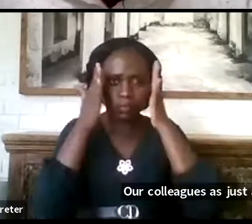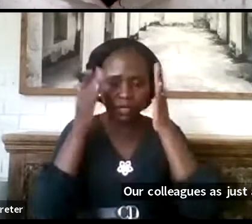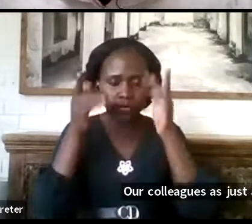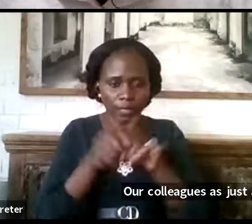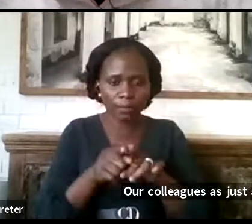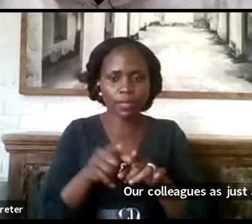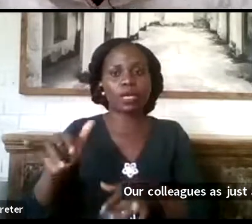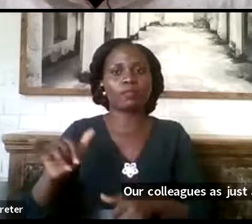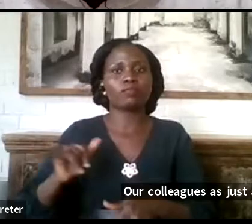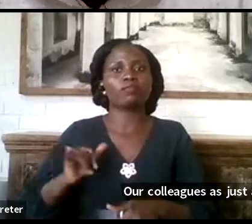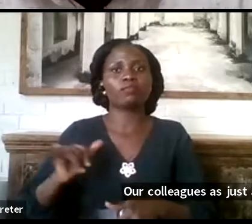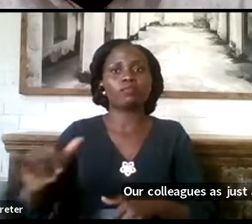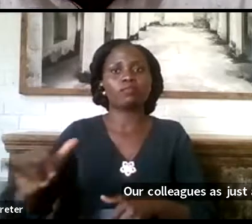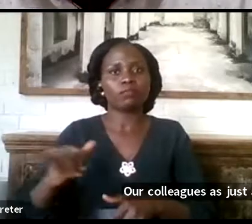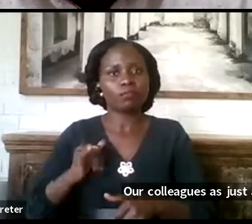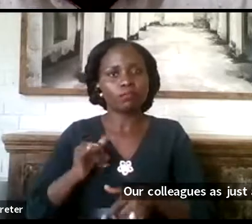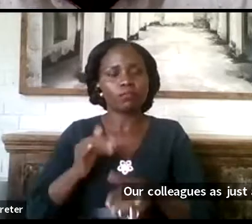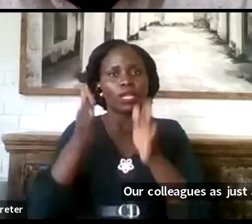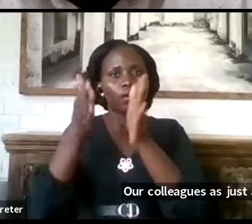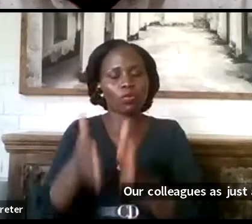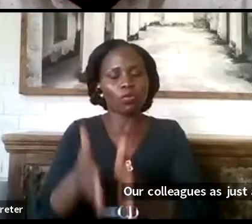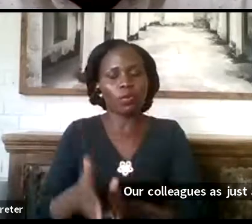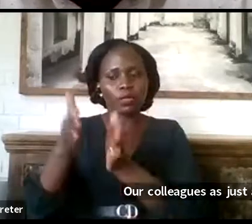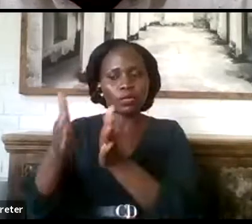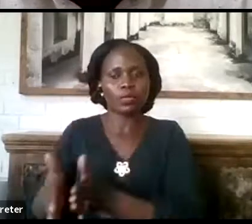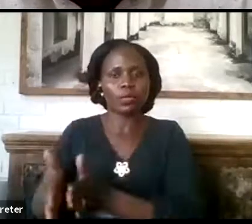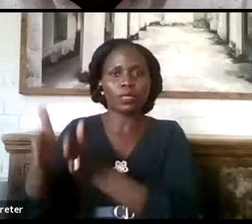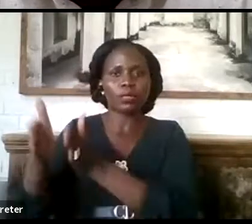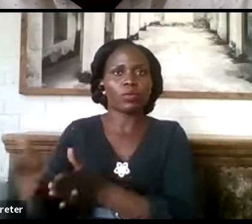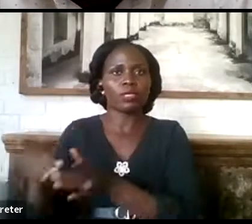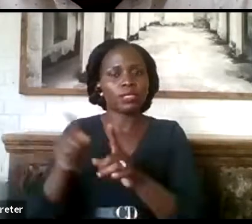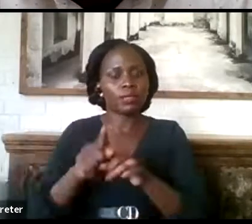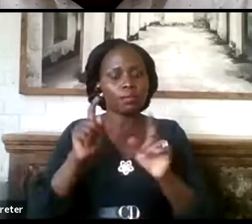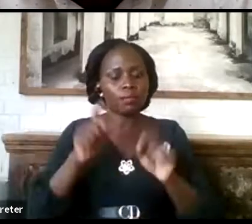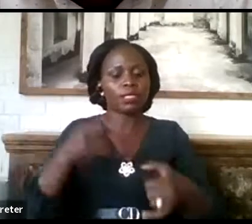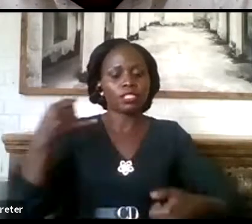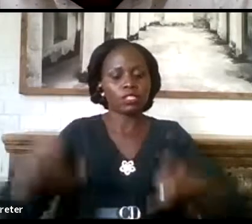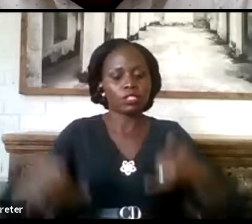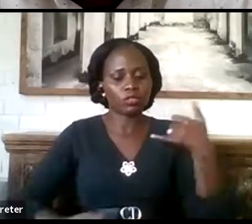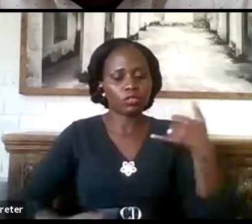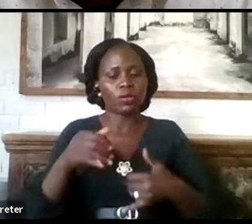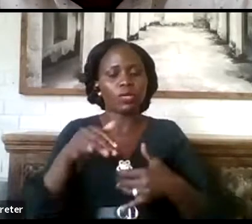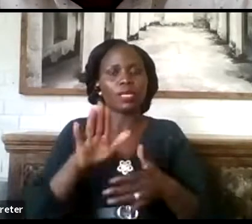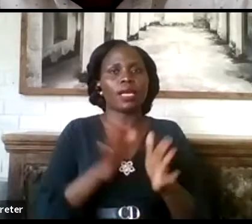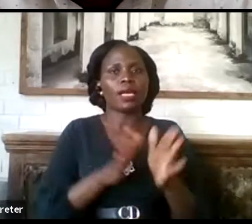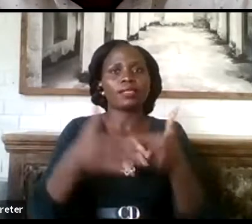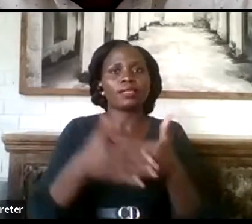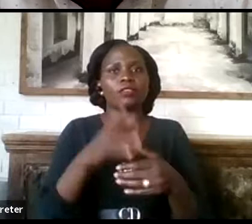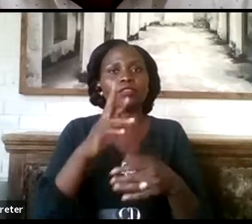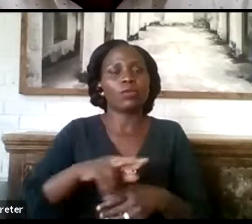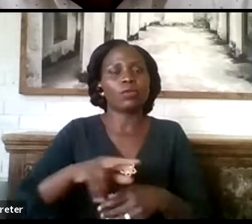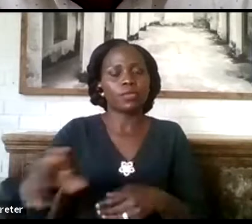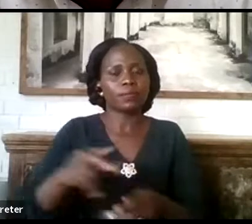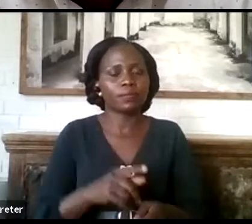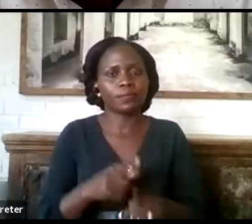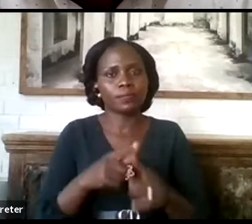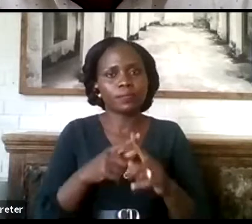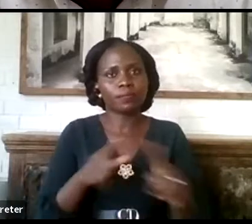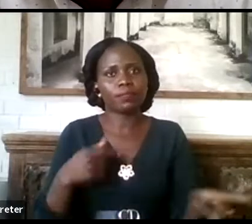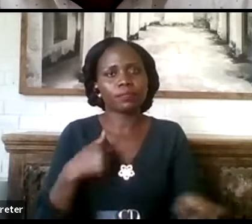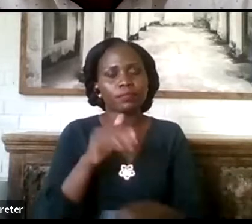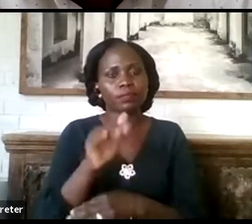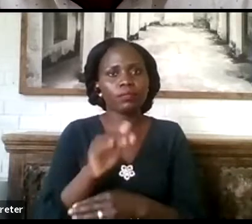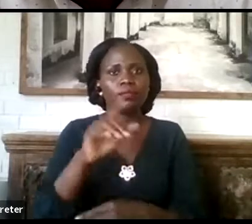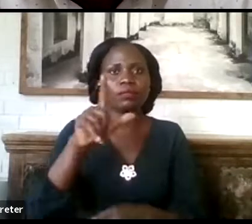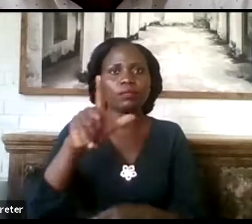enjoy the fundamental rights, especially access to issues of ICT. But if I may ask, Colorado, back to you,